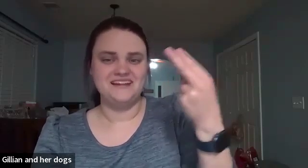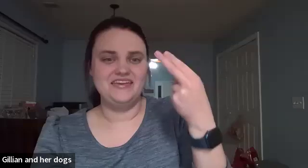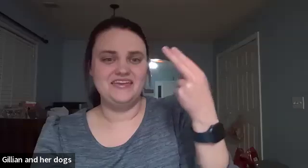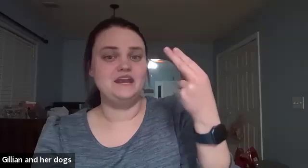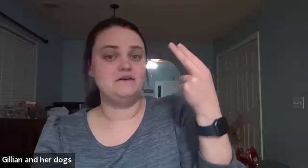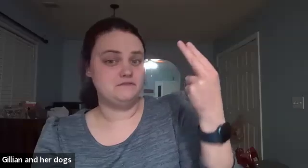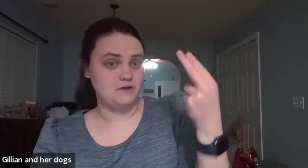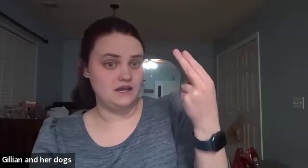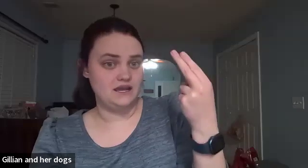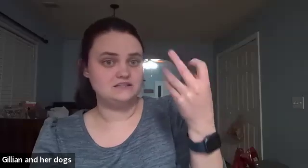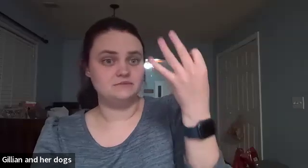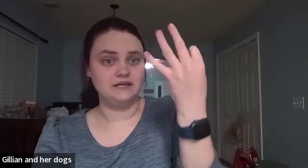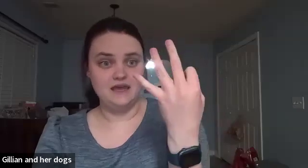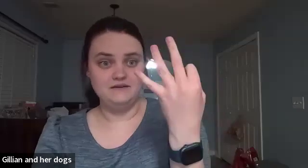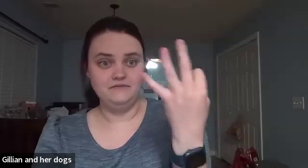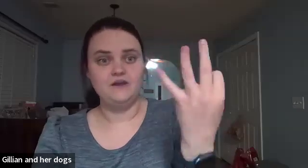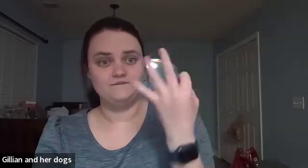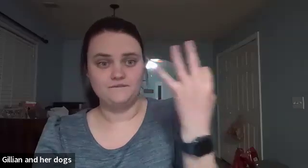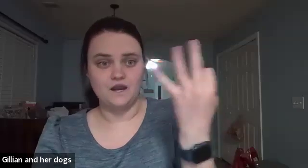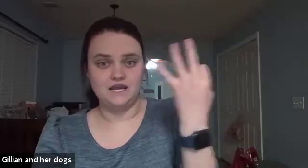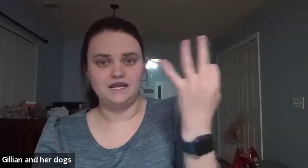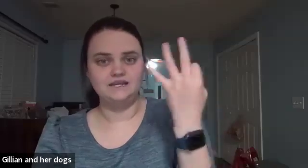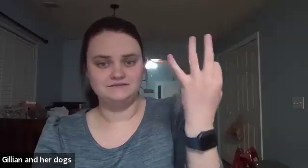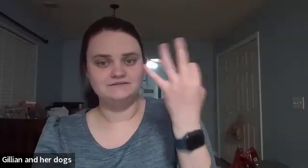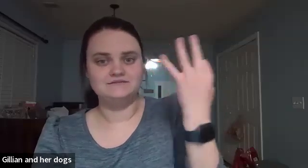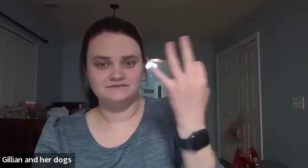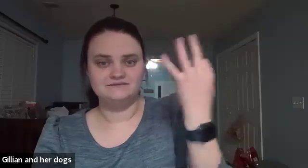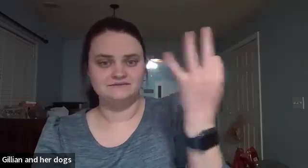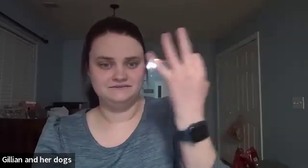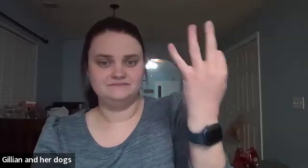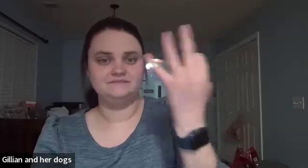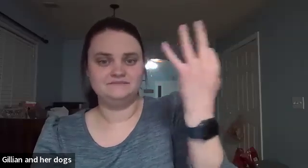And then Friday is going to be an F, Friday.